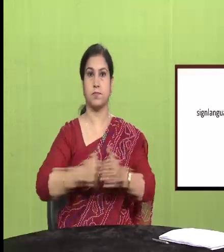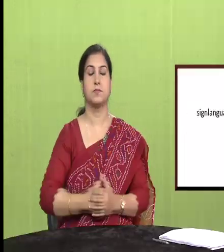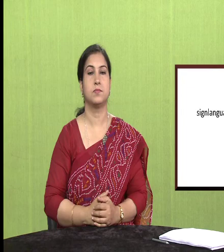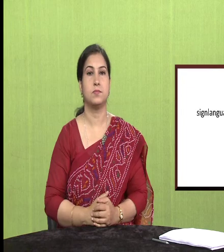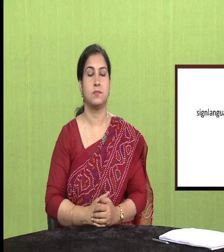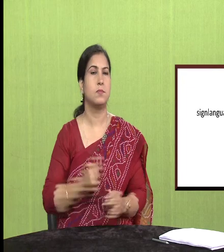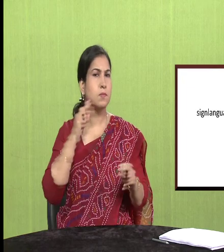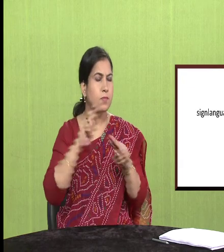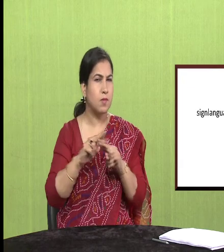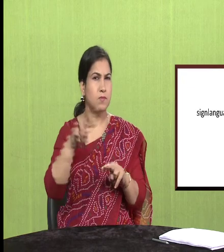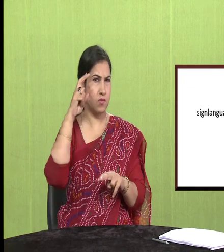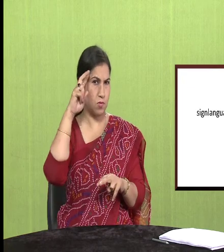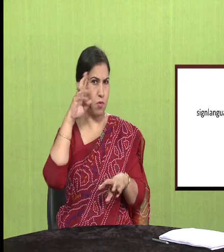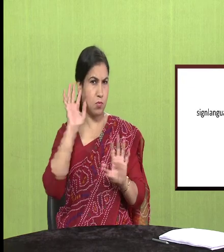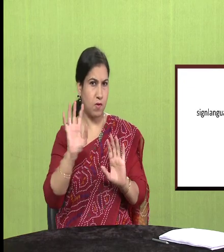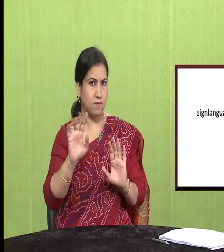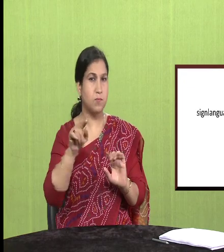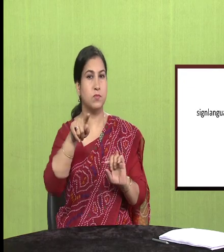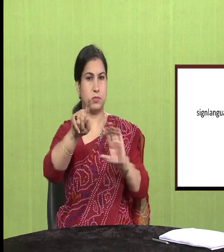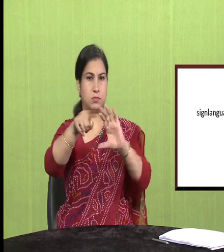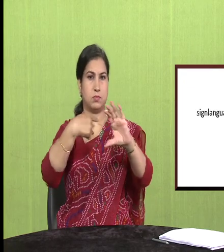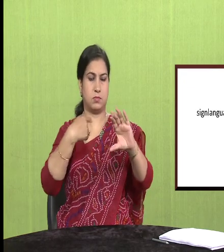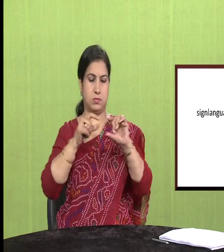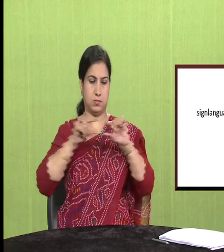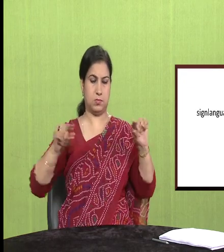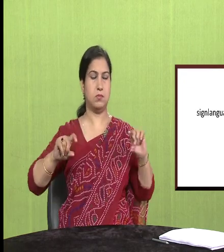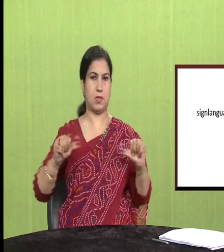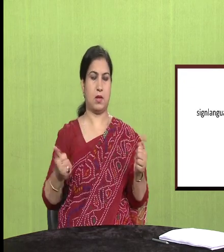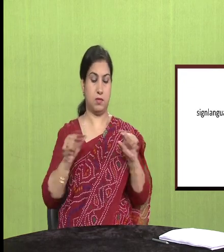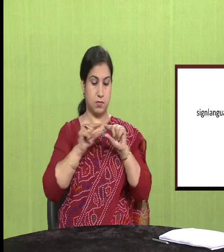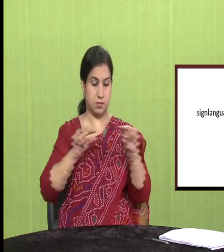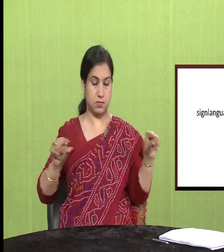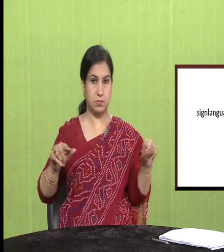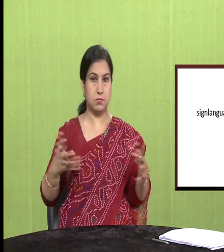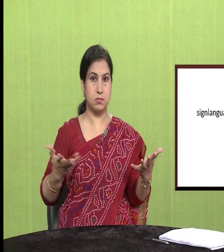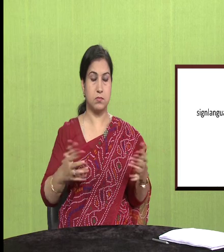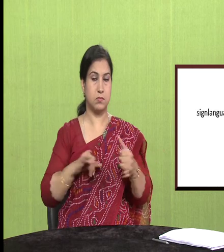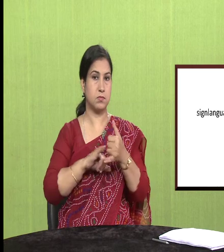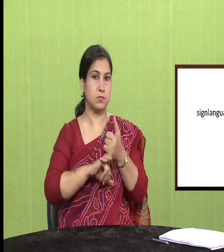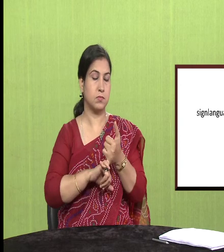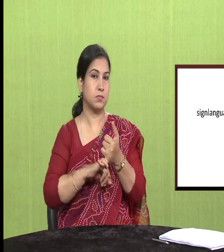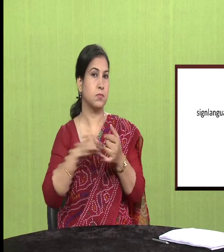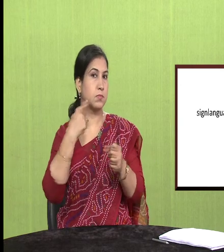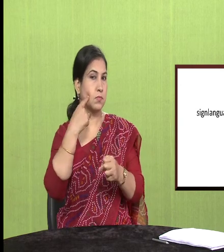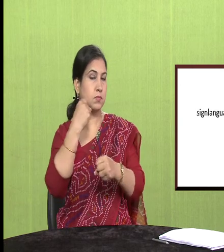If you have any query, you can send email to us at